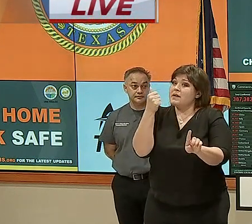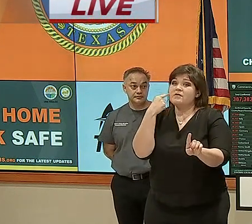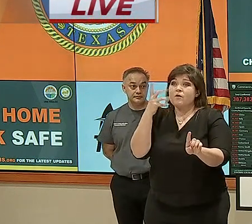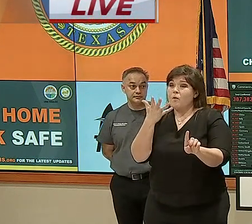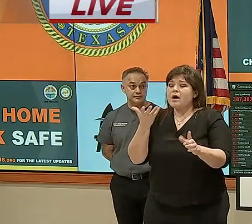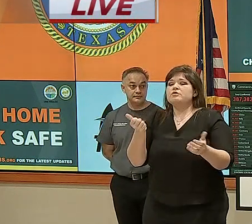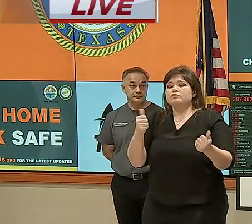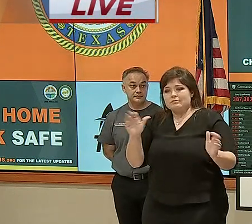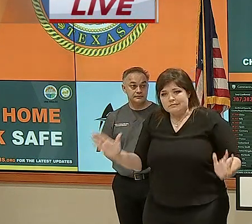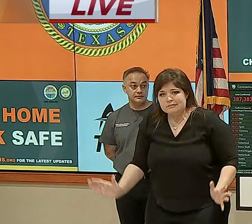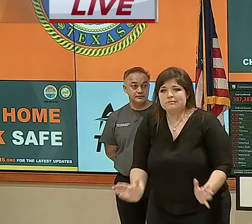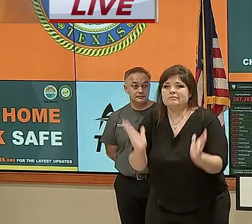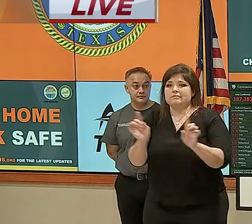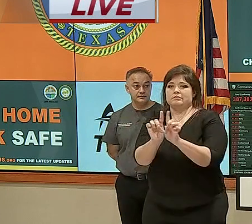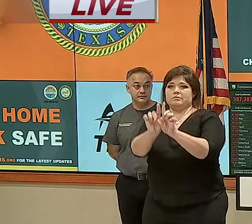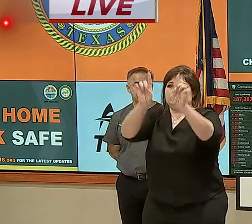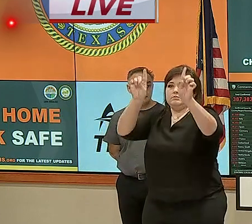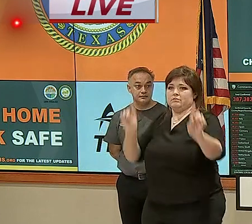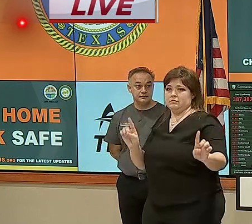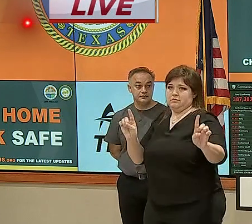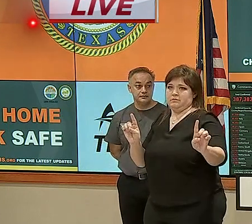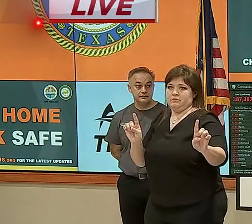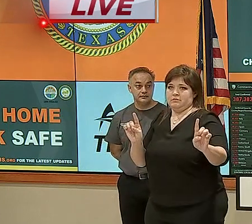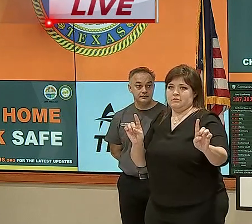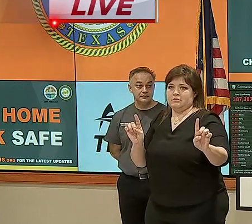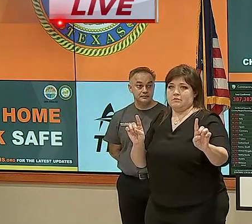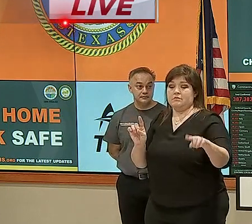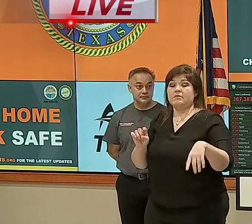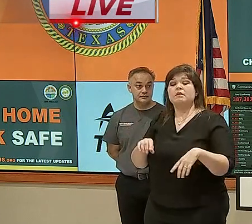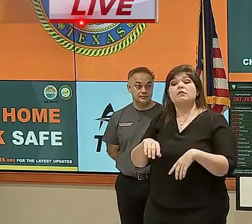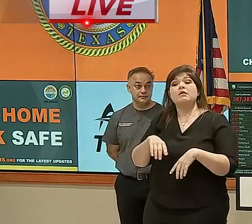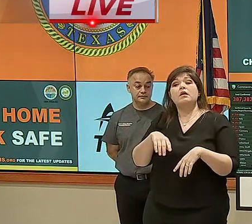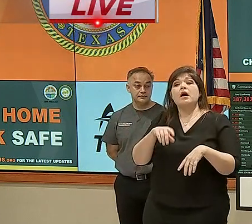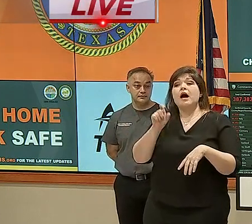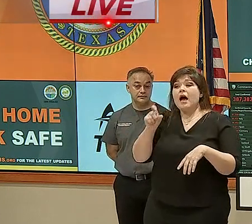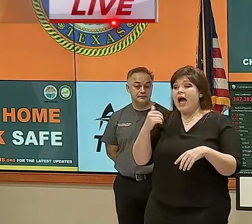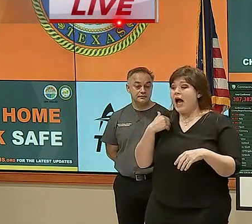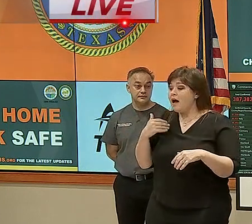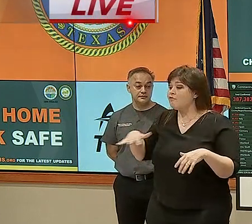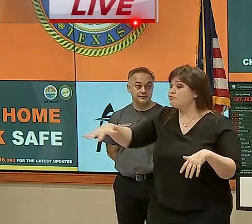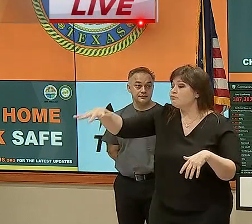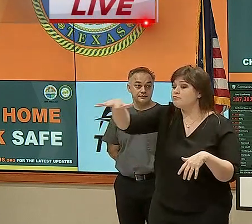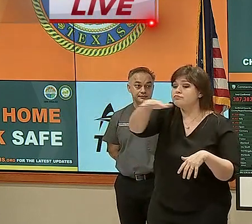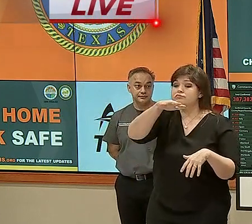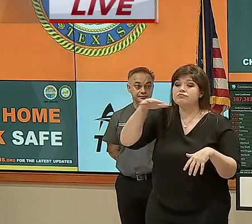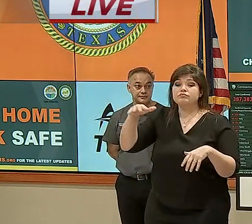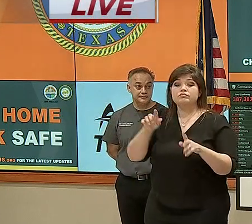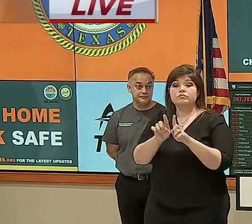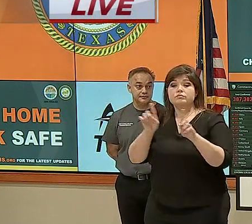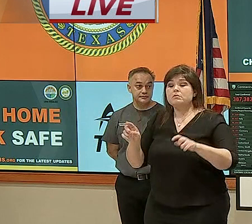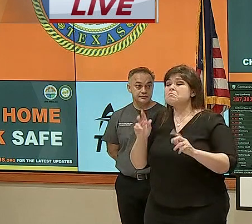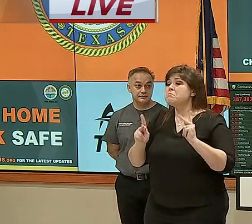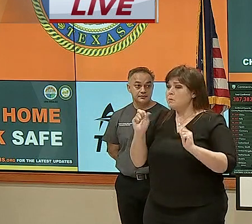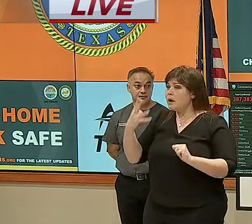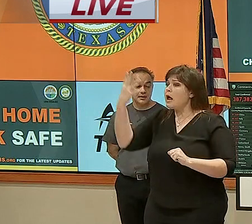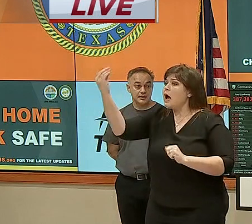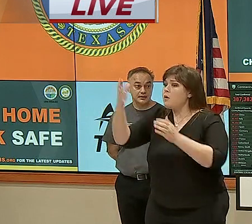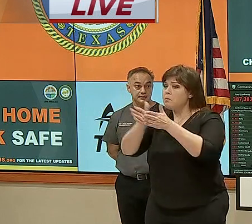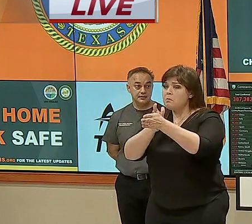distancing, that there may be space to allow for folks to visit the park to get some fresh